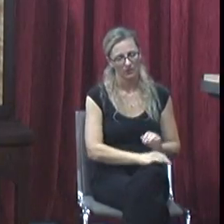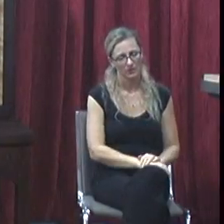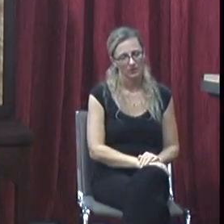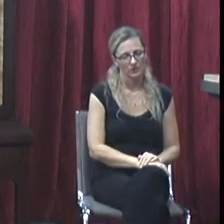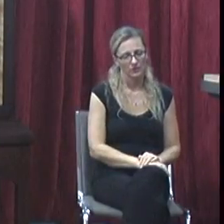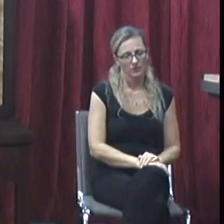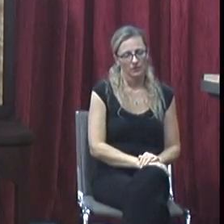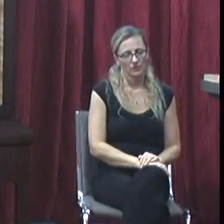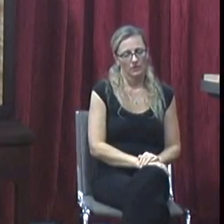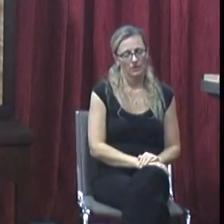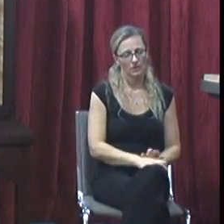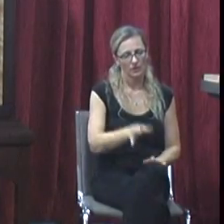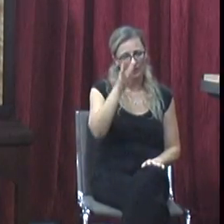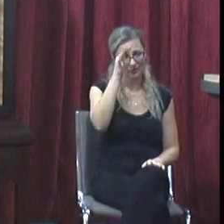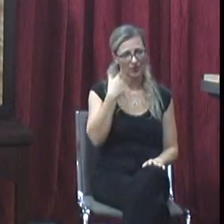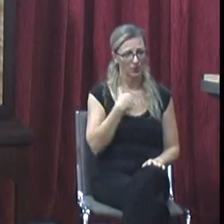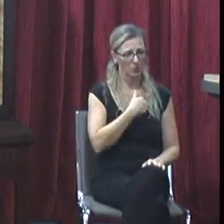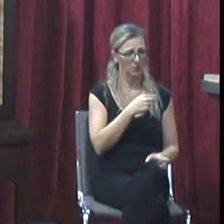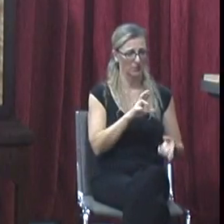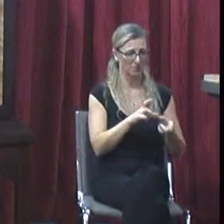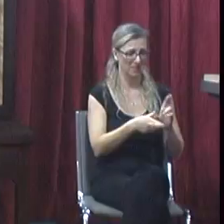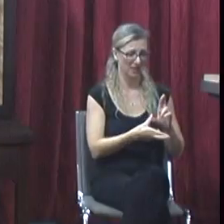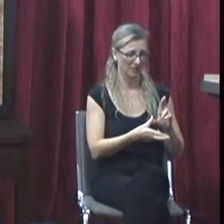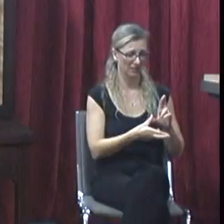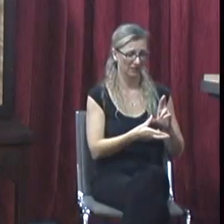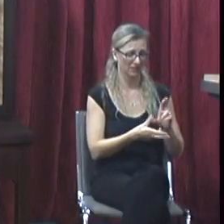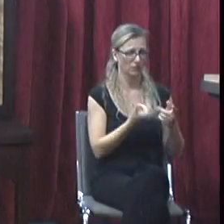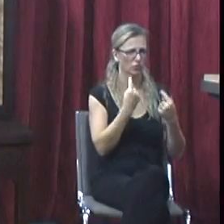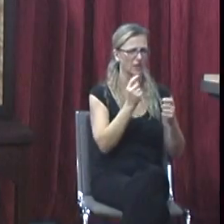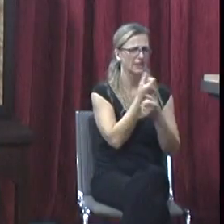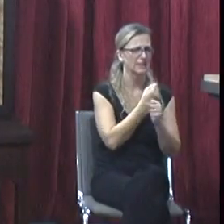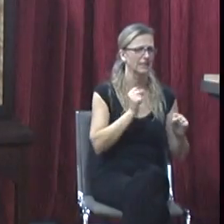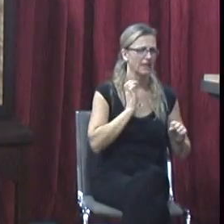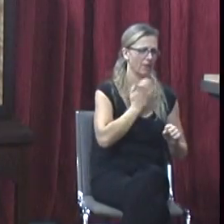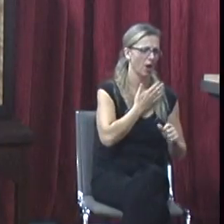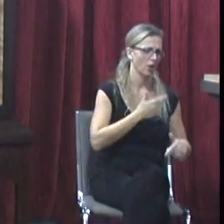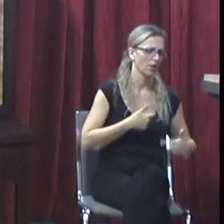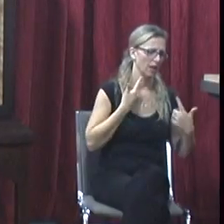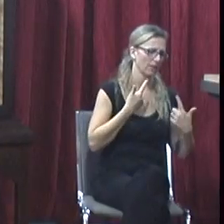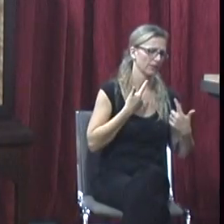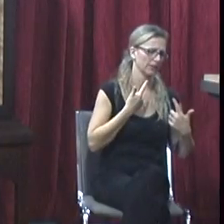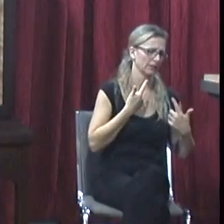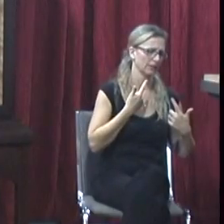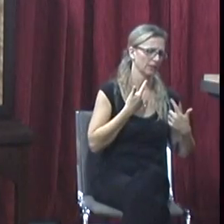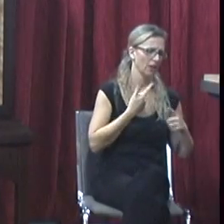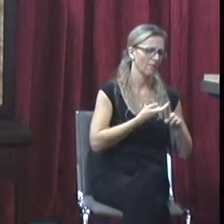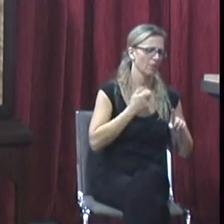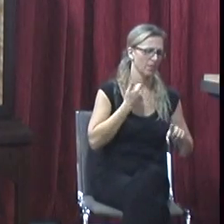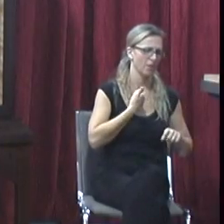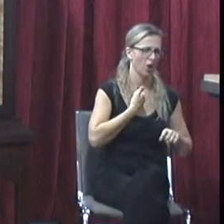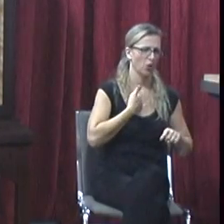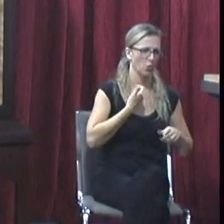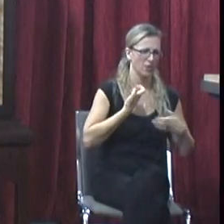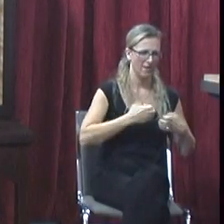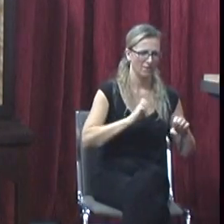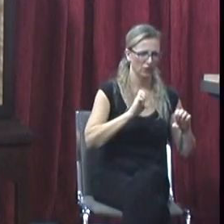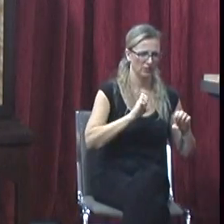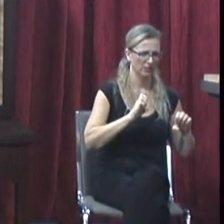And Father, we repent of trying to save our lives by our own efforts, in whatever level we've tried to do that,